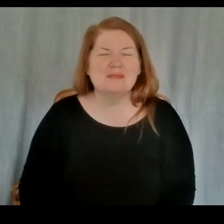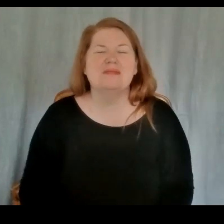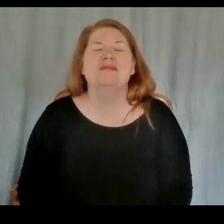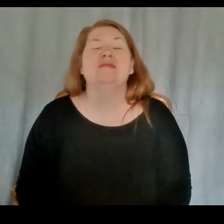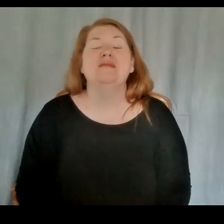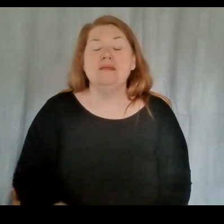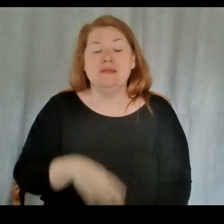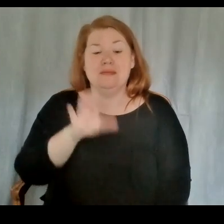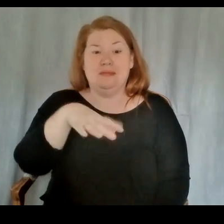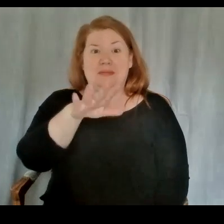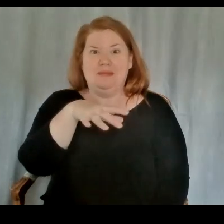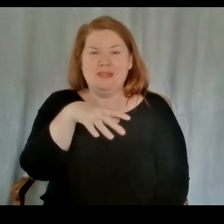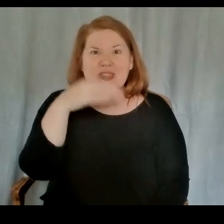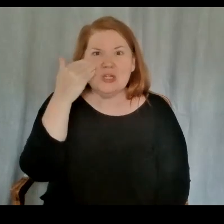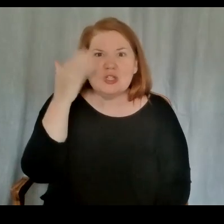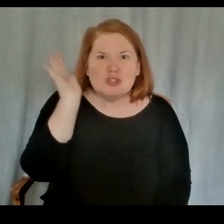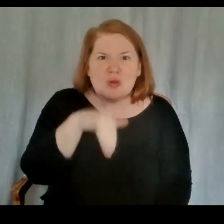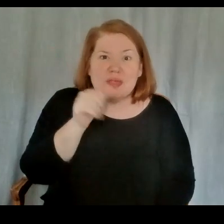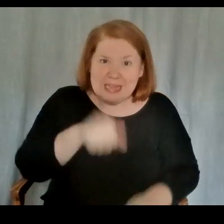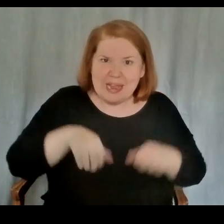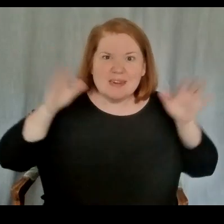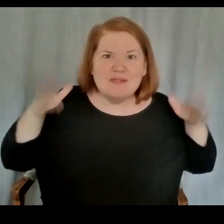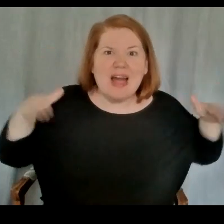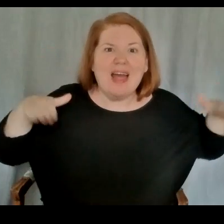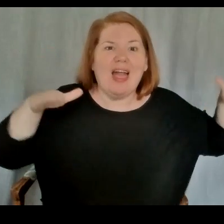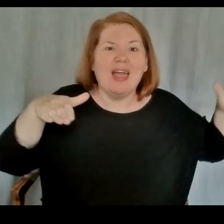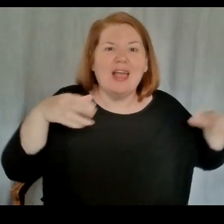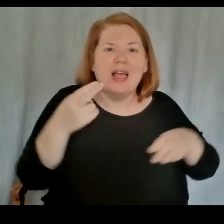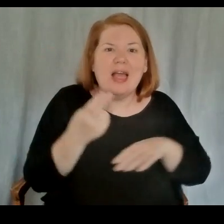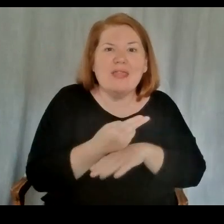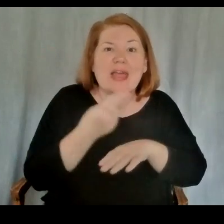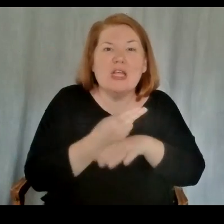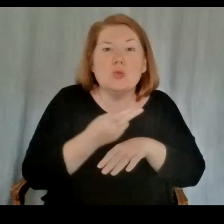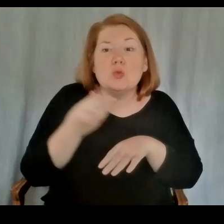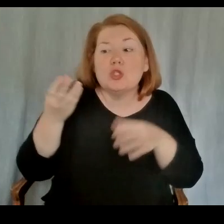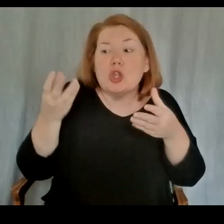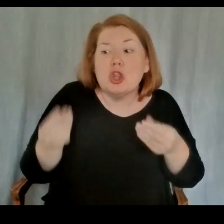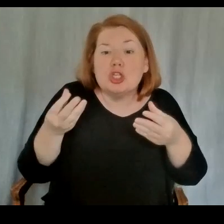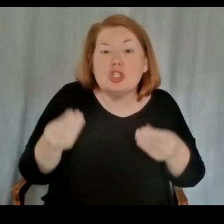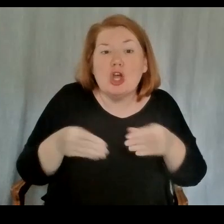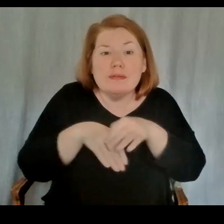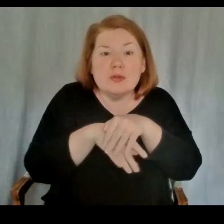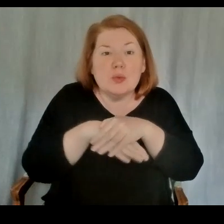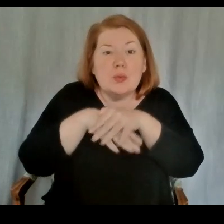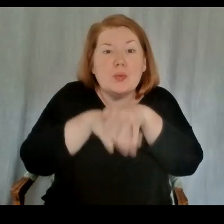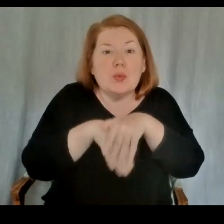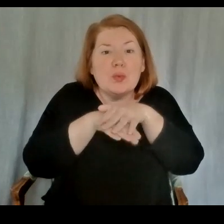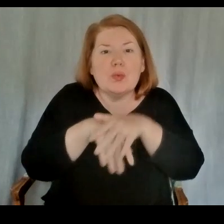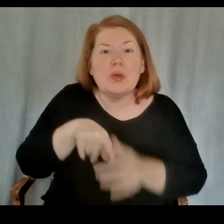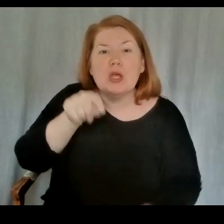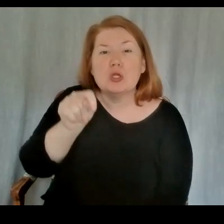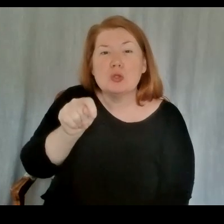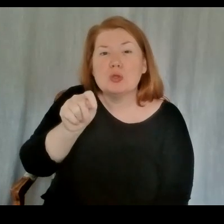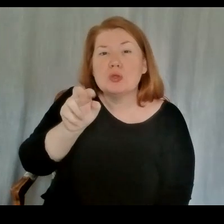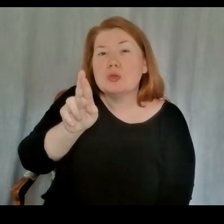Ladybugs fly using the transparent wings. Transparent